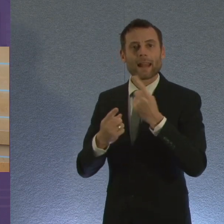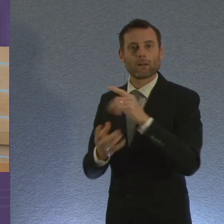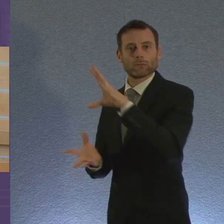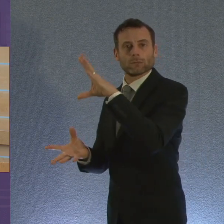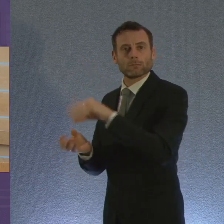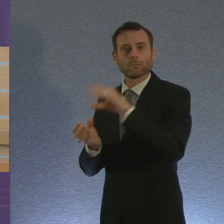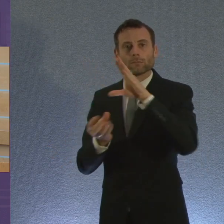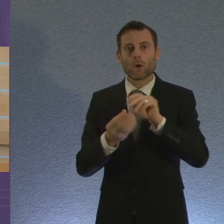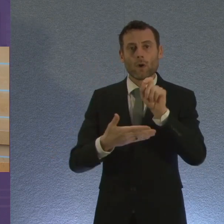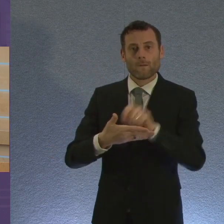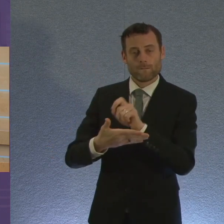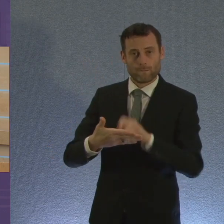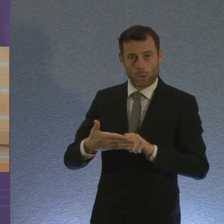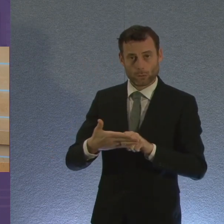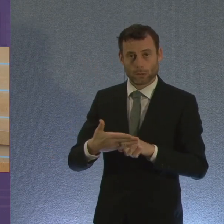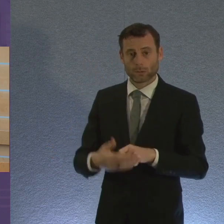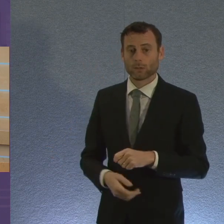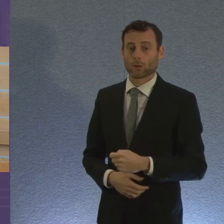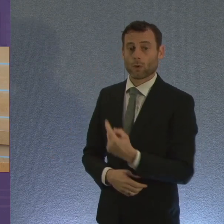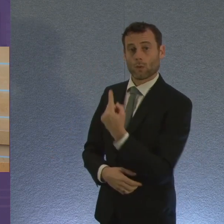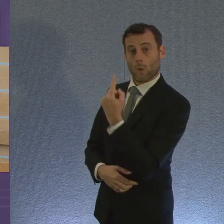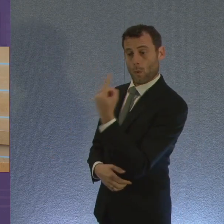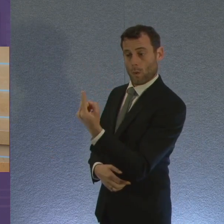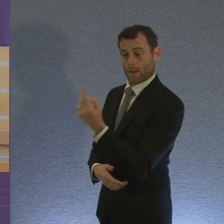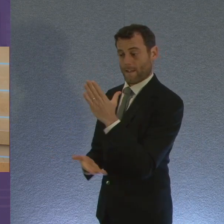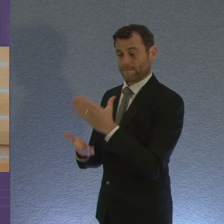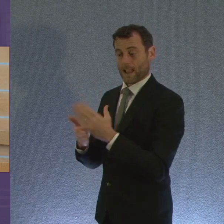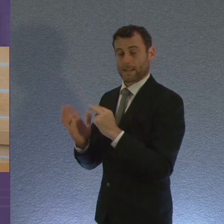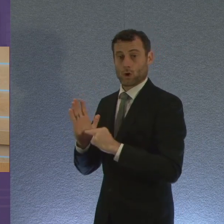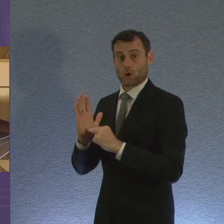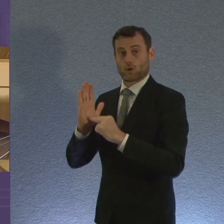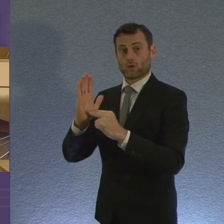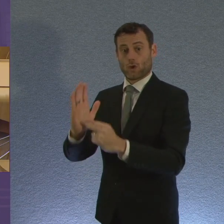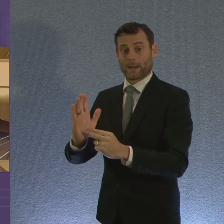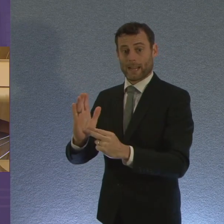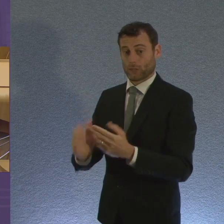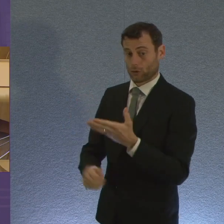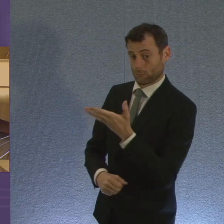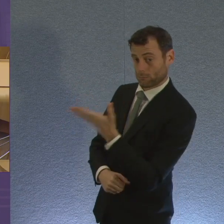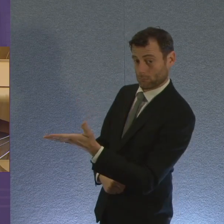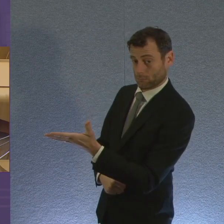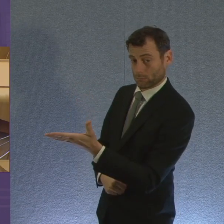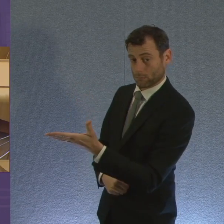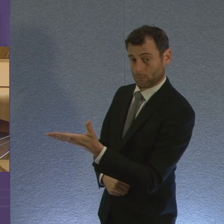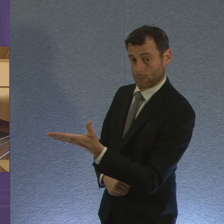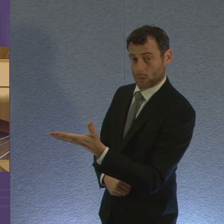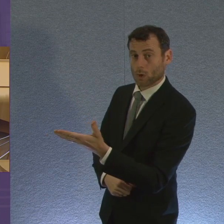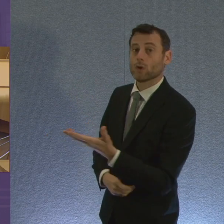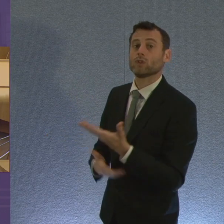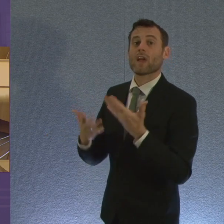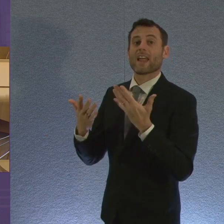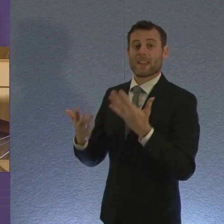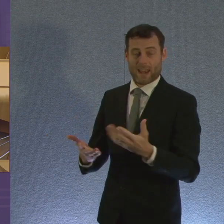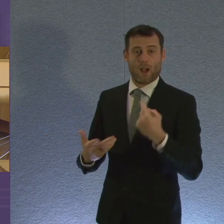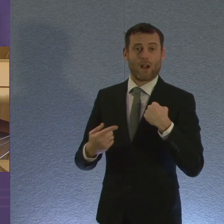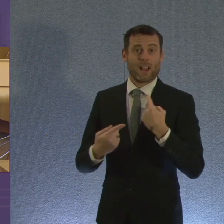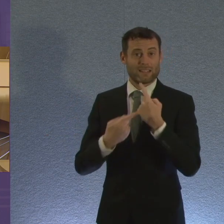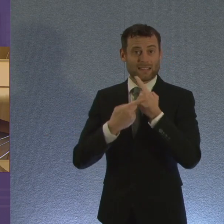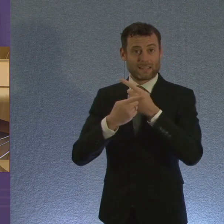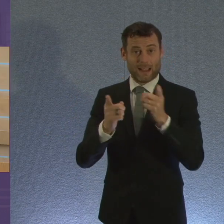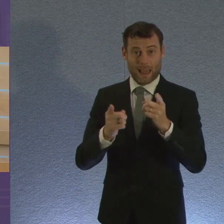have received one valid nomination. That nomination is Lewis MacDonald. So I now declare the election of the Deputy Presiding Officer